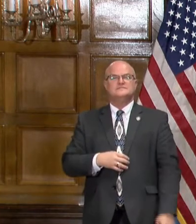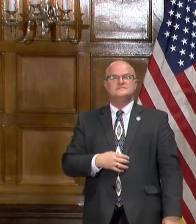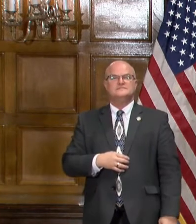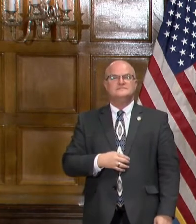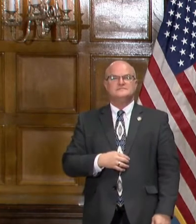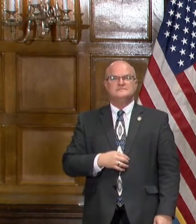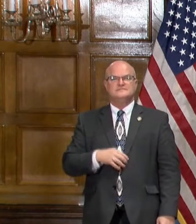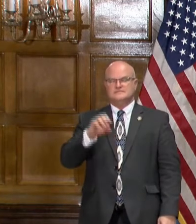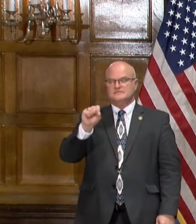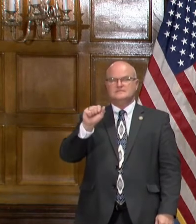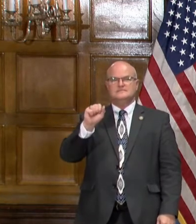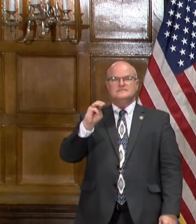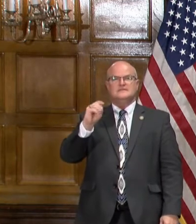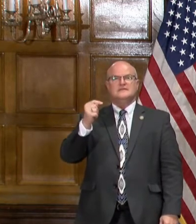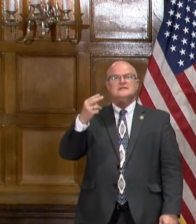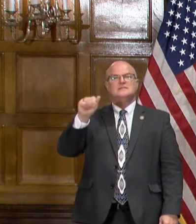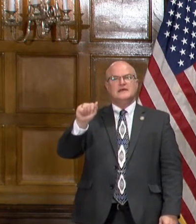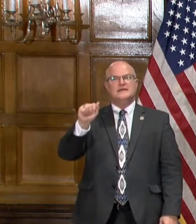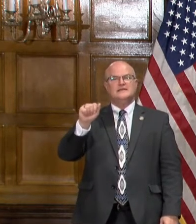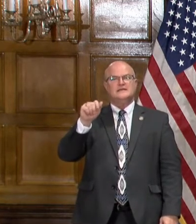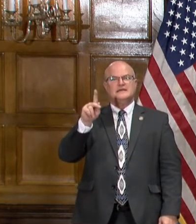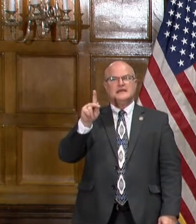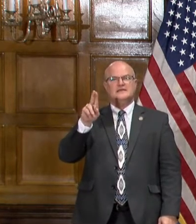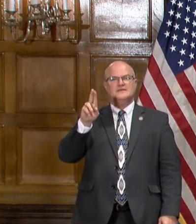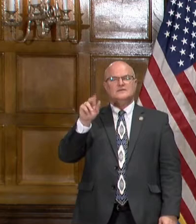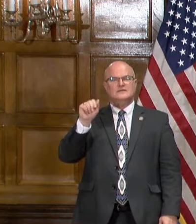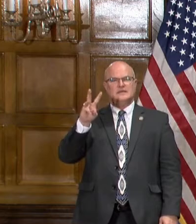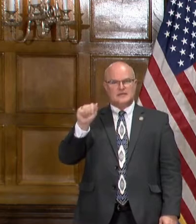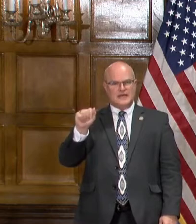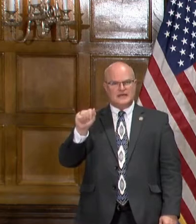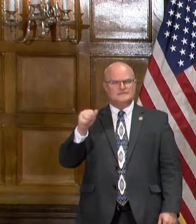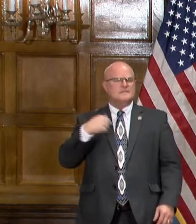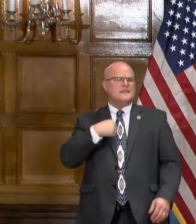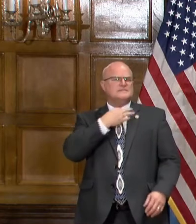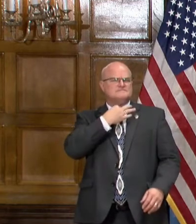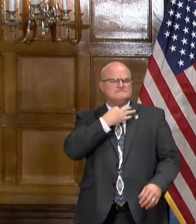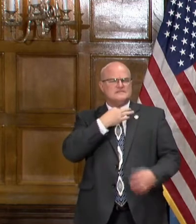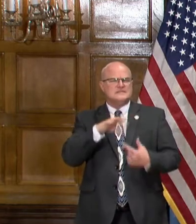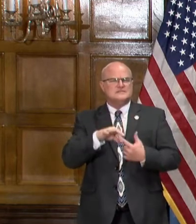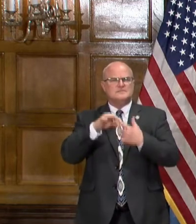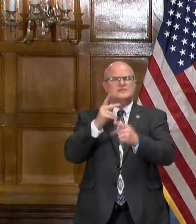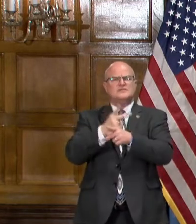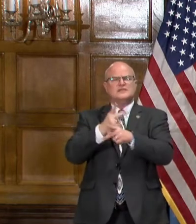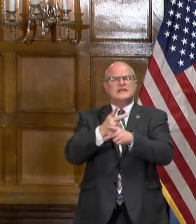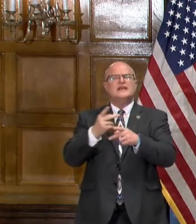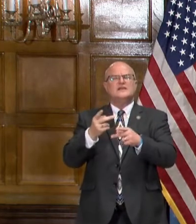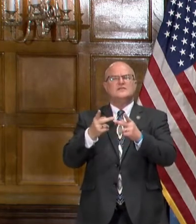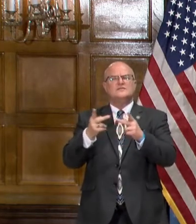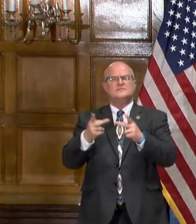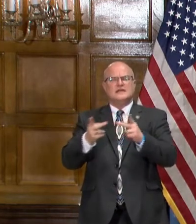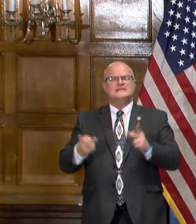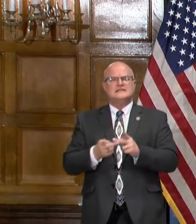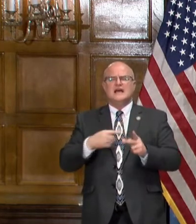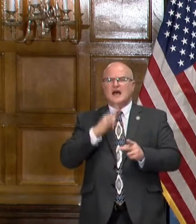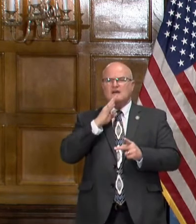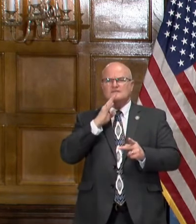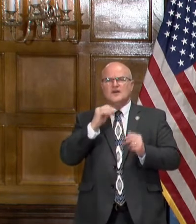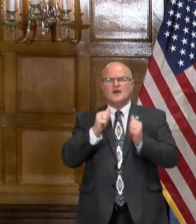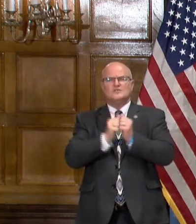Governor, this is Samantha with KNWA. I'm wondering about vaccines in special care facilities. I've talked to an oncology clinic who's